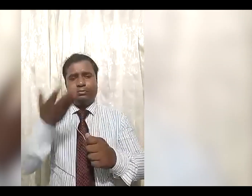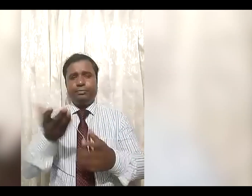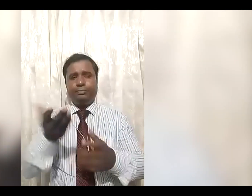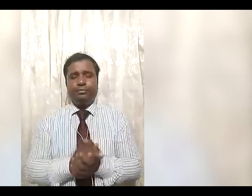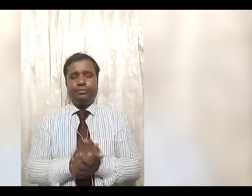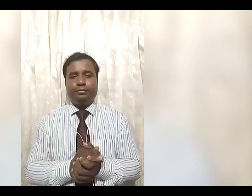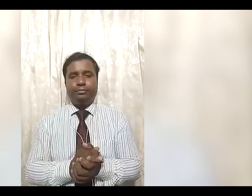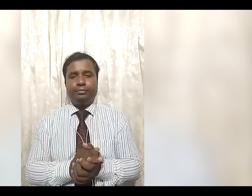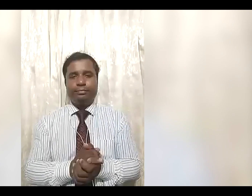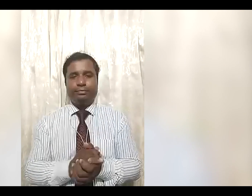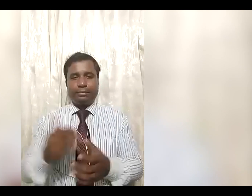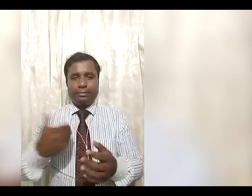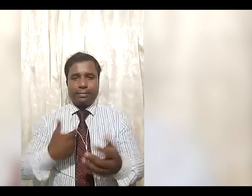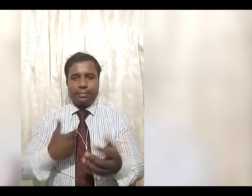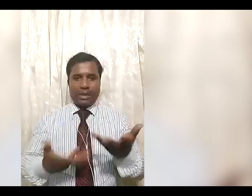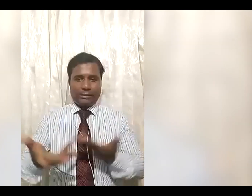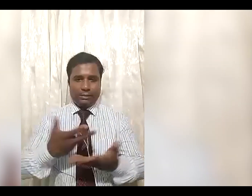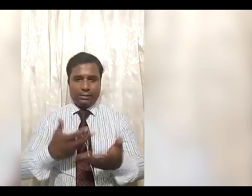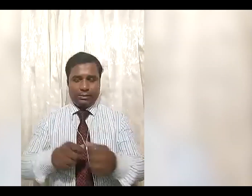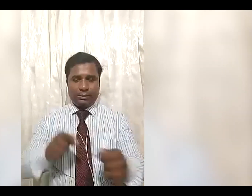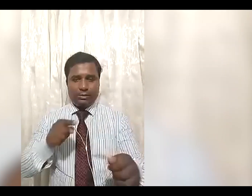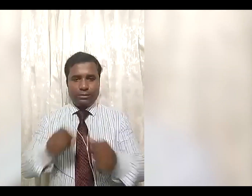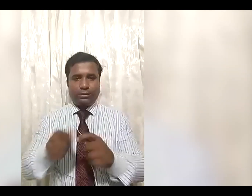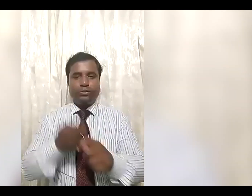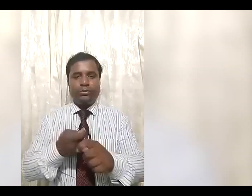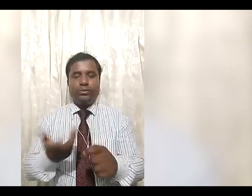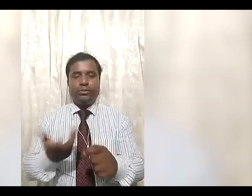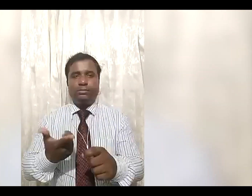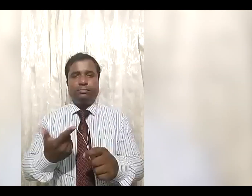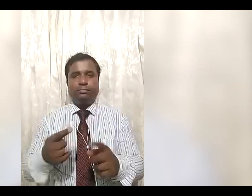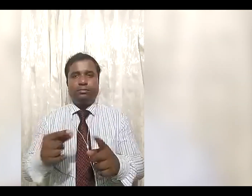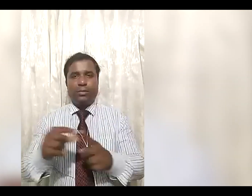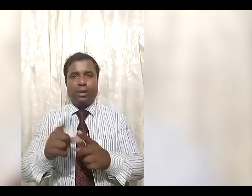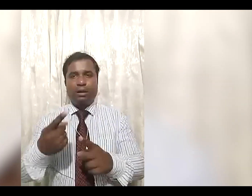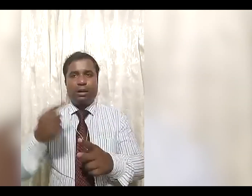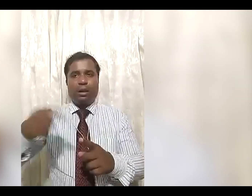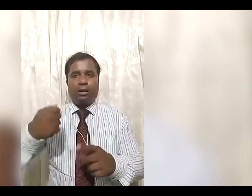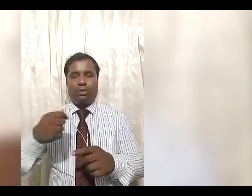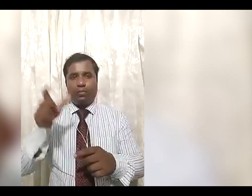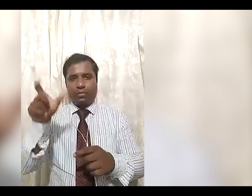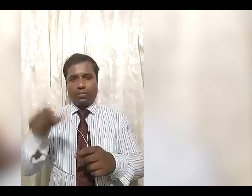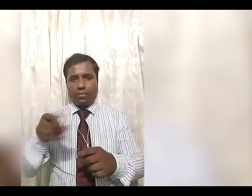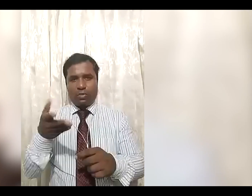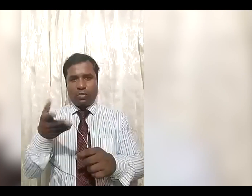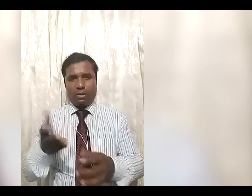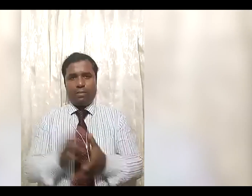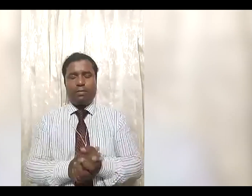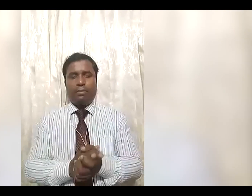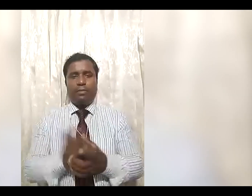I can share a story. Few years ago, one of my visually impaired friend